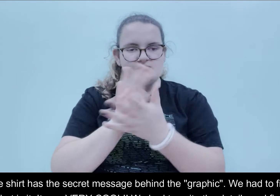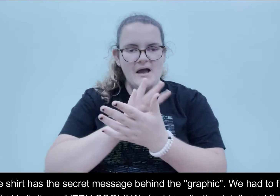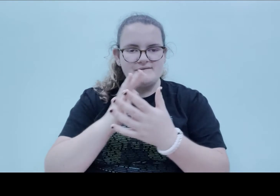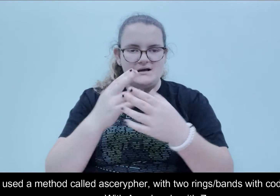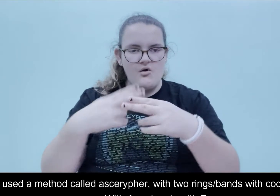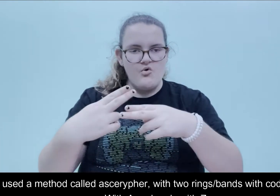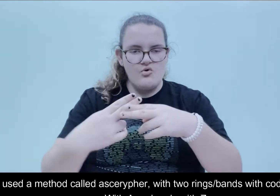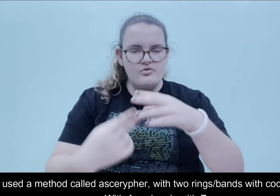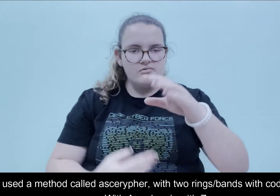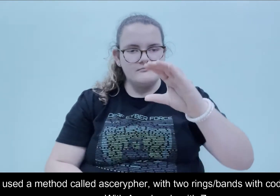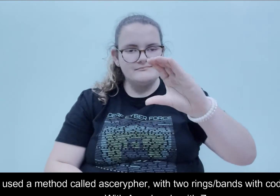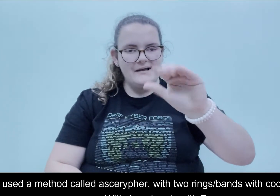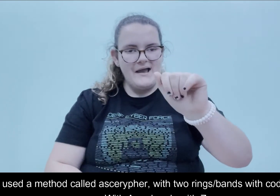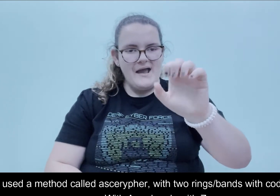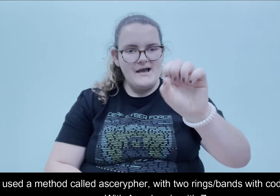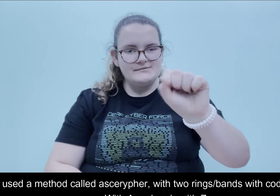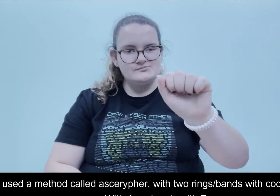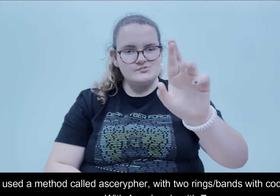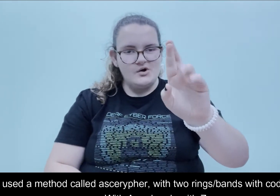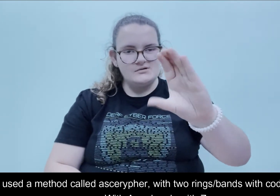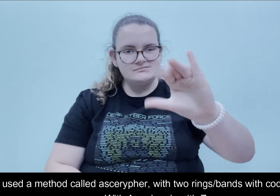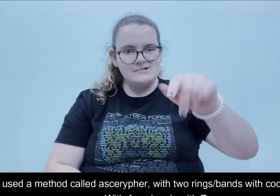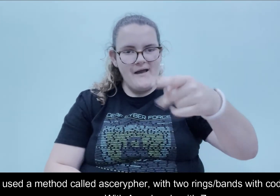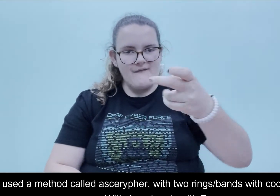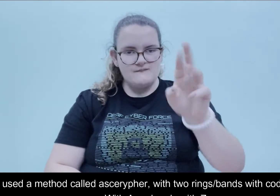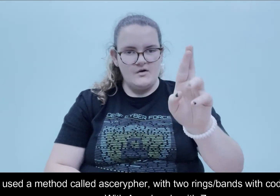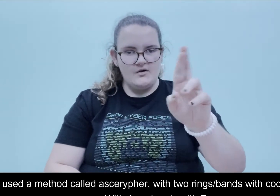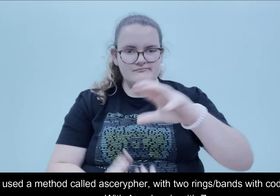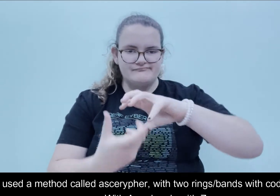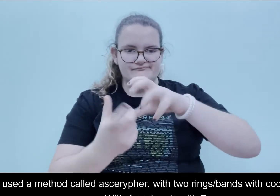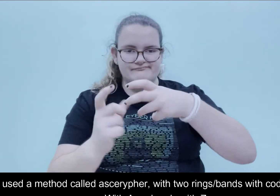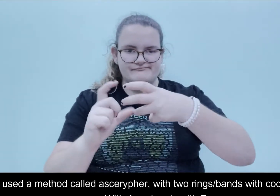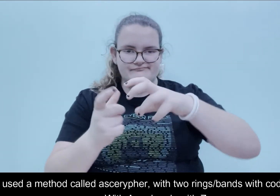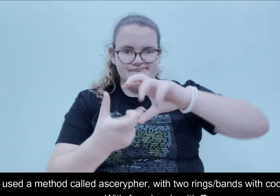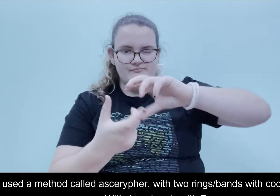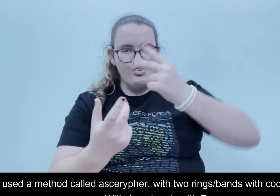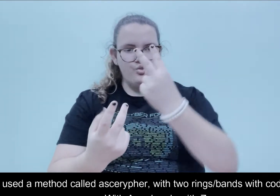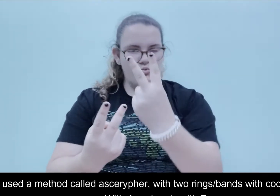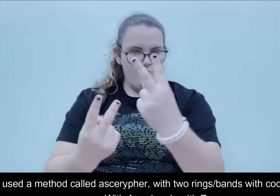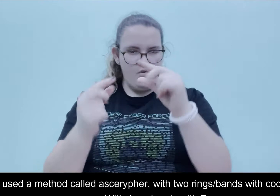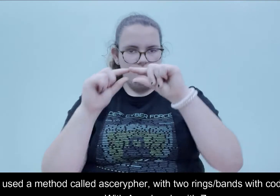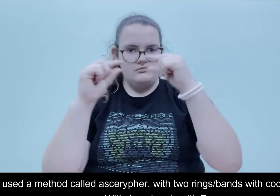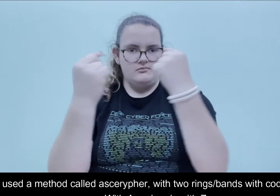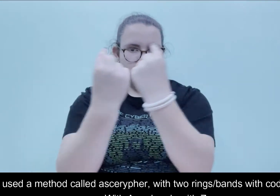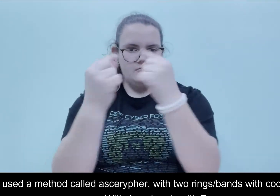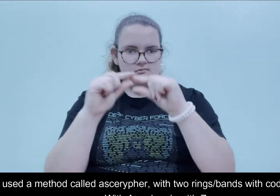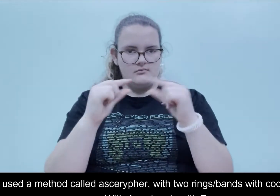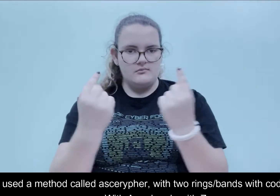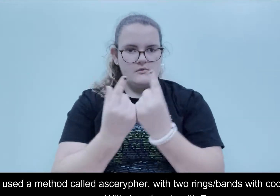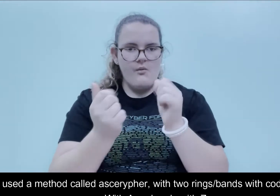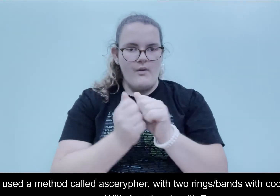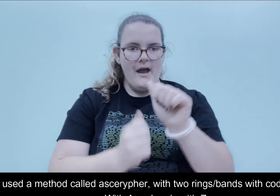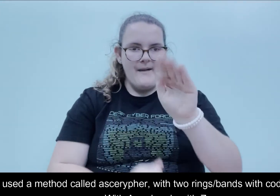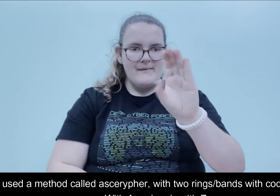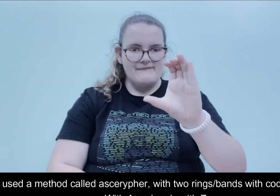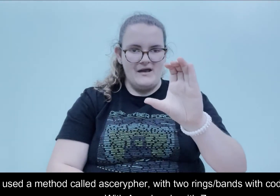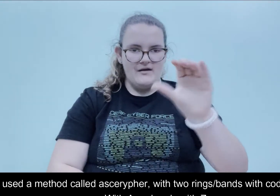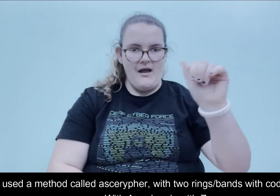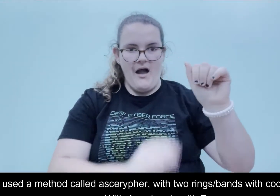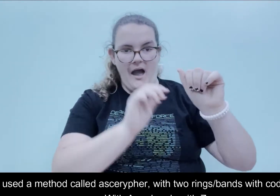You have to like write it. So I use a cryptograph called a GenCyber. So there's